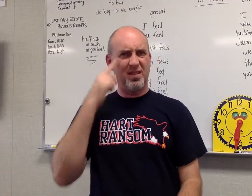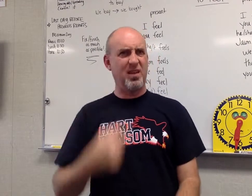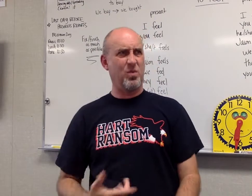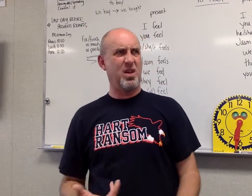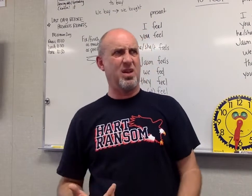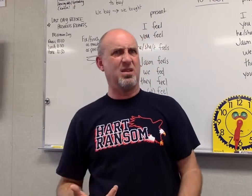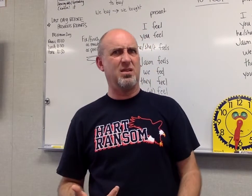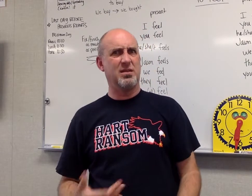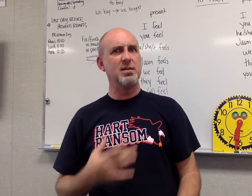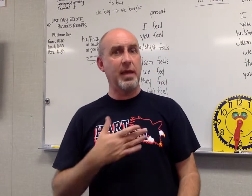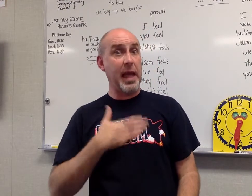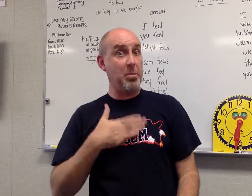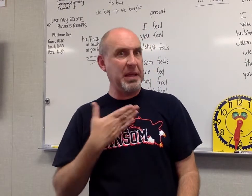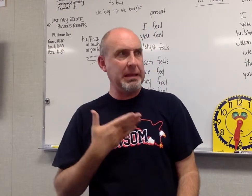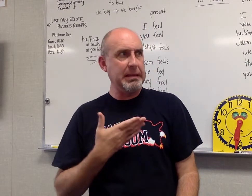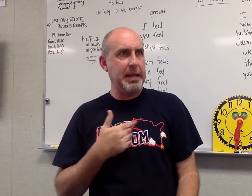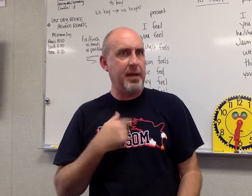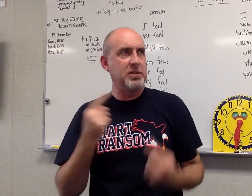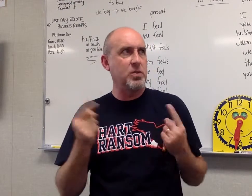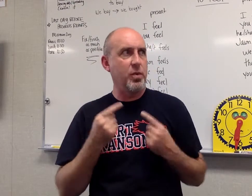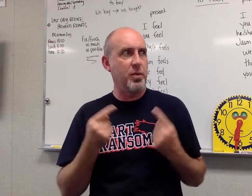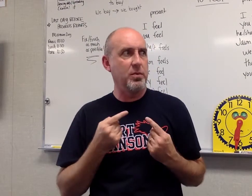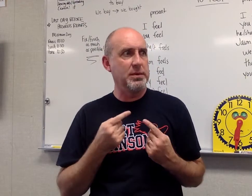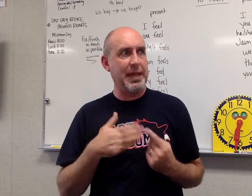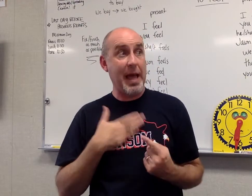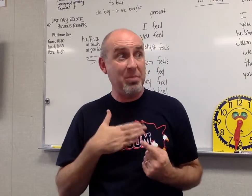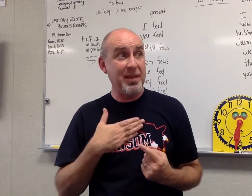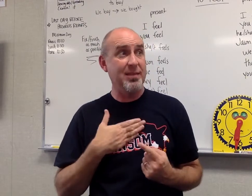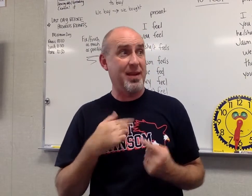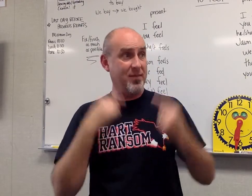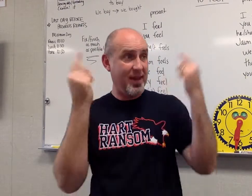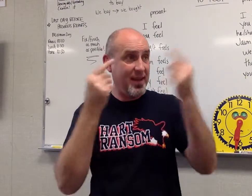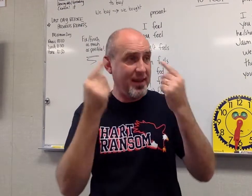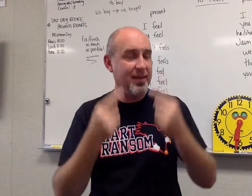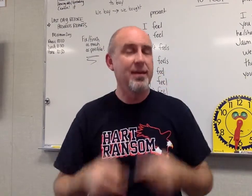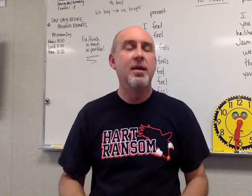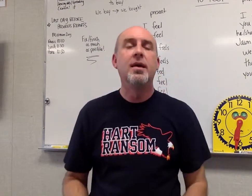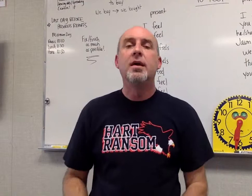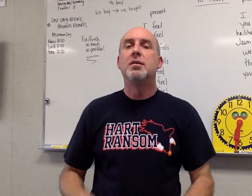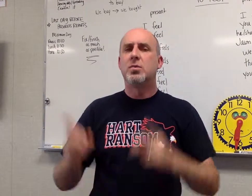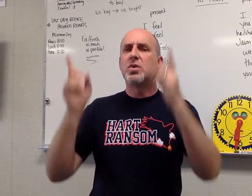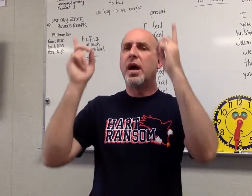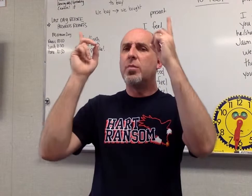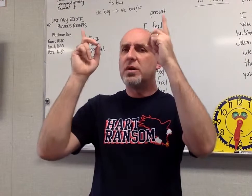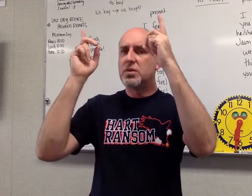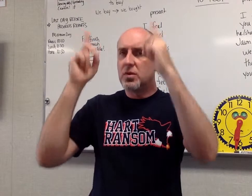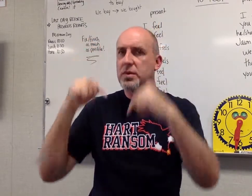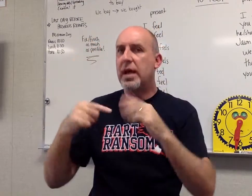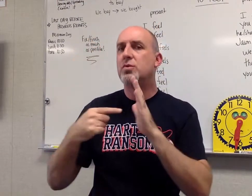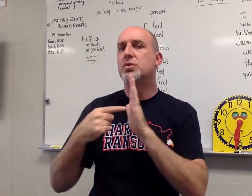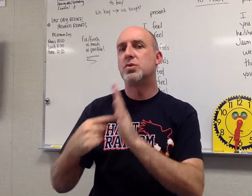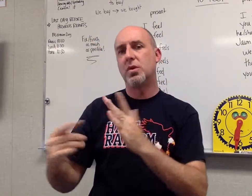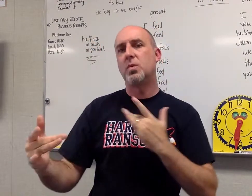think, what? Is he happy that I have a sore throat? Is he happy that I have a headache? You want your eyebrows to go down to show